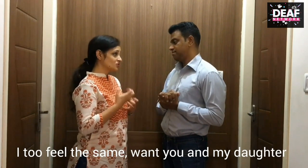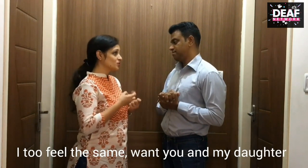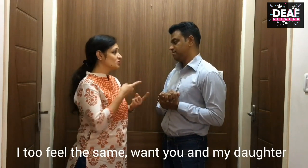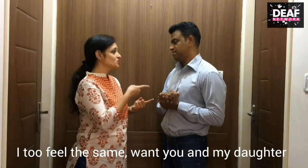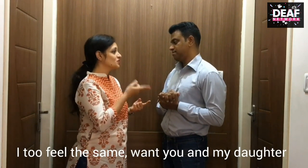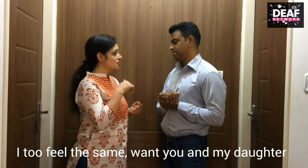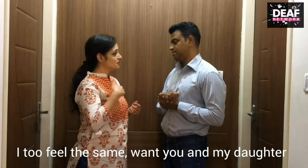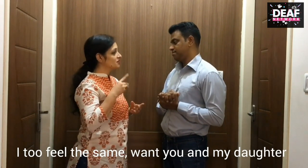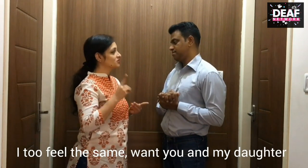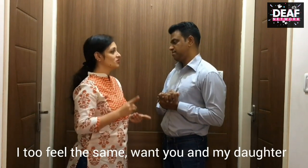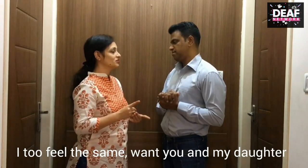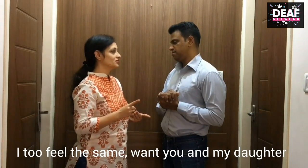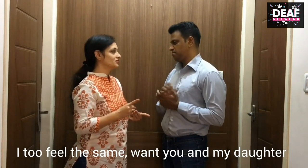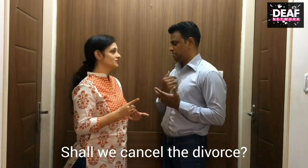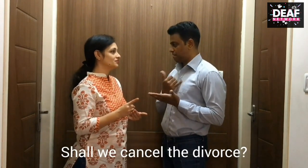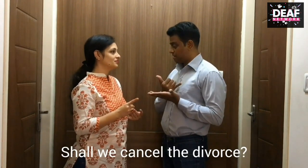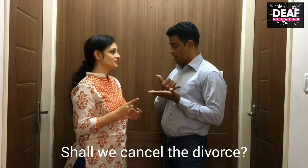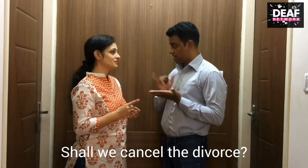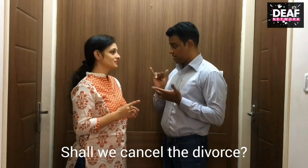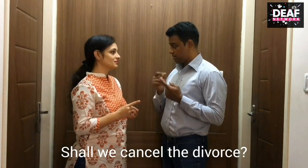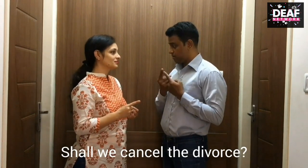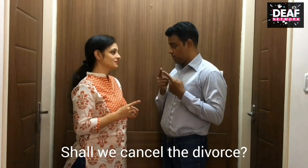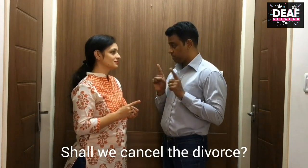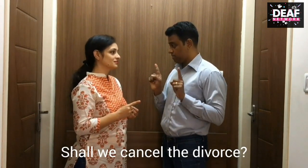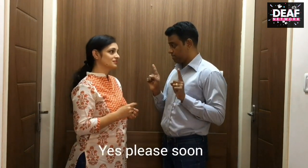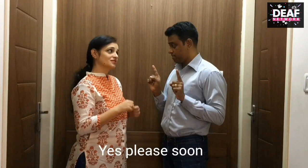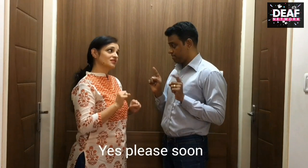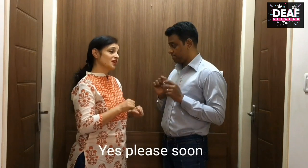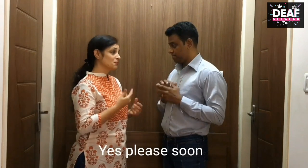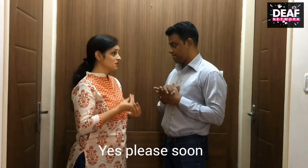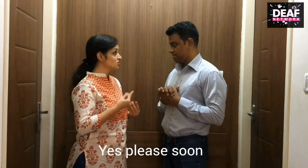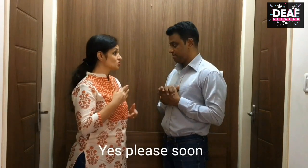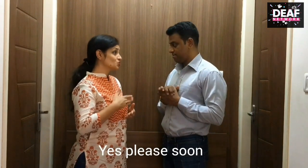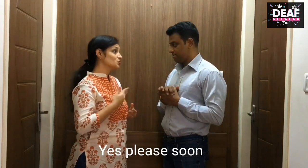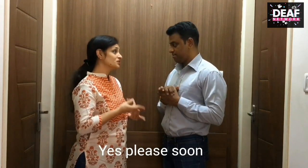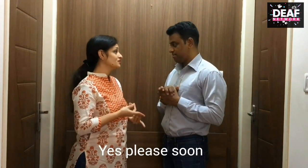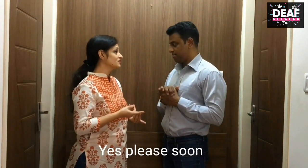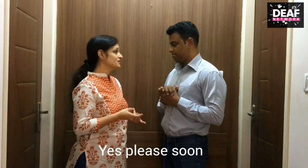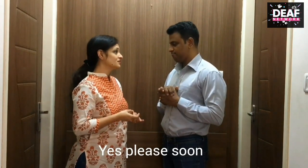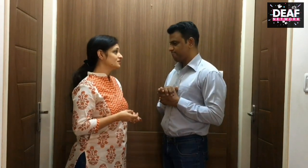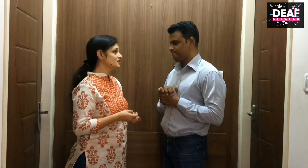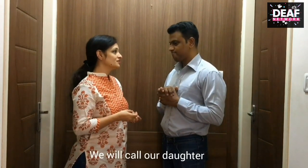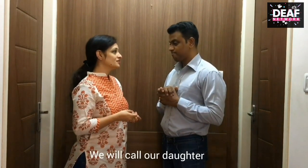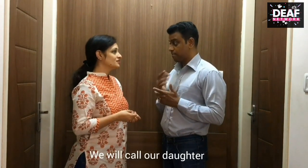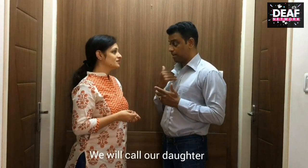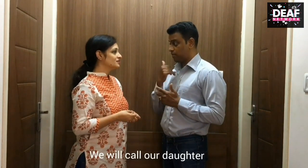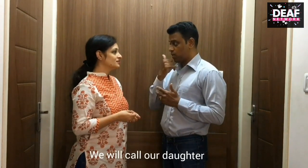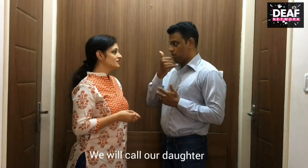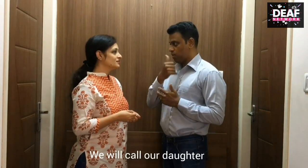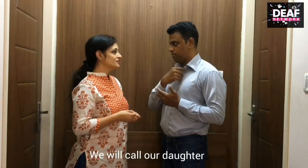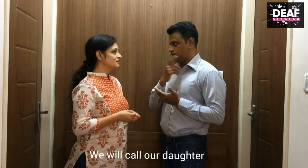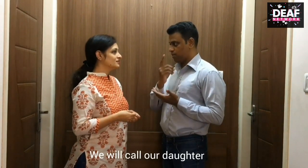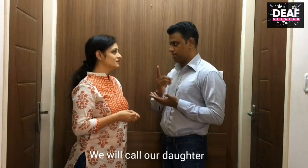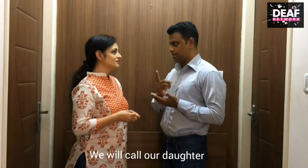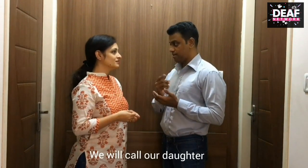same. I also want your by daughter. There I can't tell a diver. Yes, please do it. Wait, I will call to my